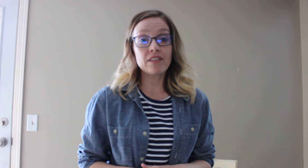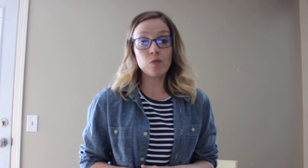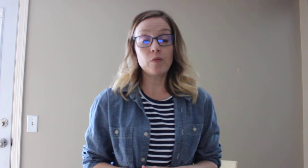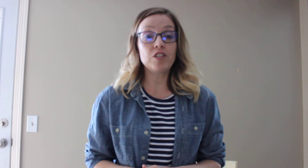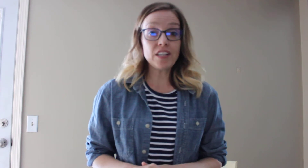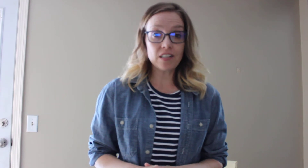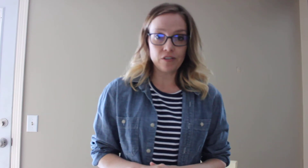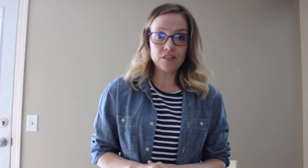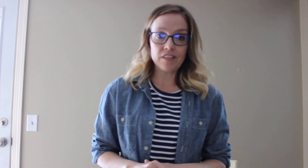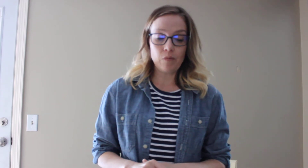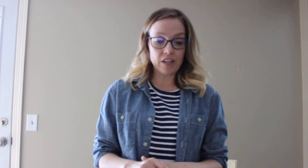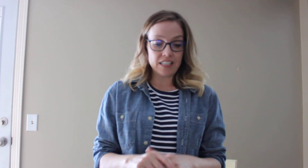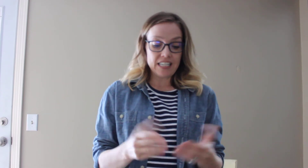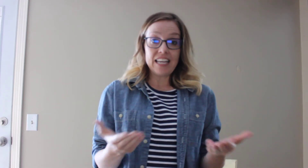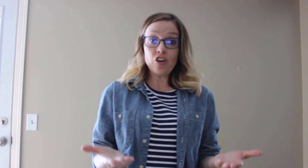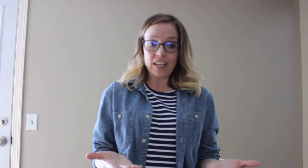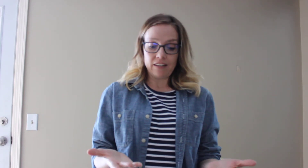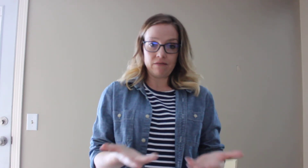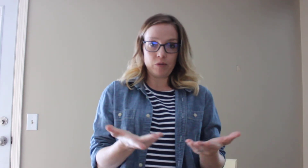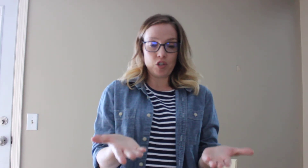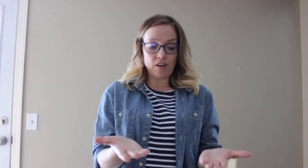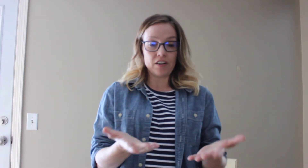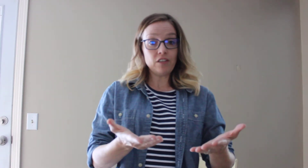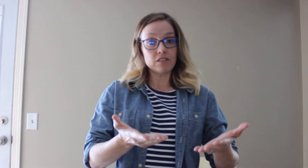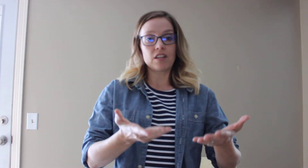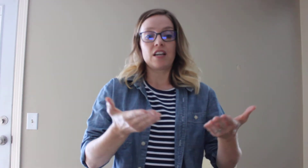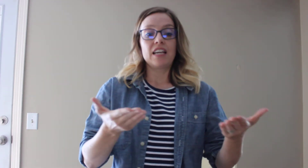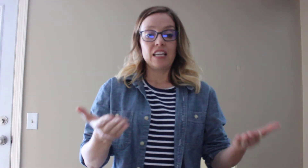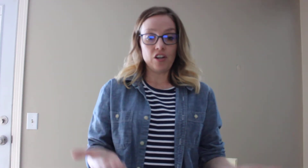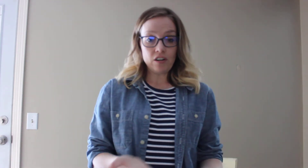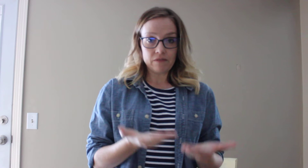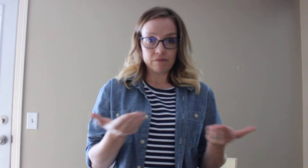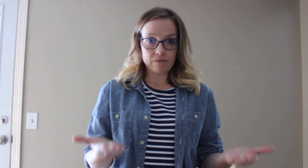what we just learned, and we're going to say here again, which you've already learned. Here,